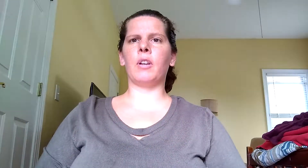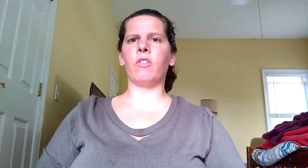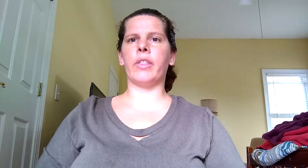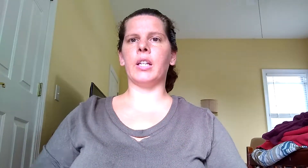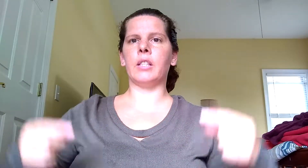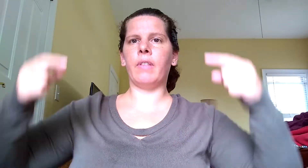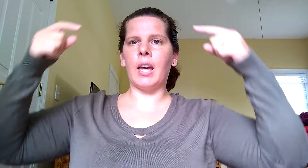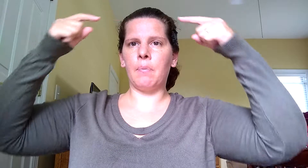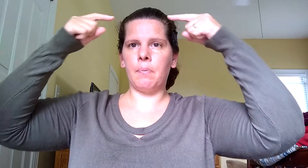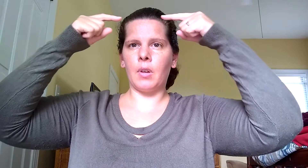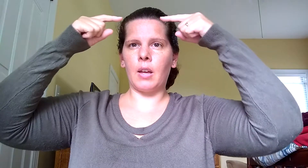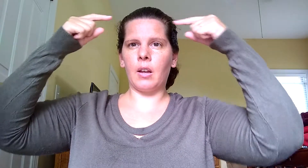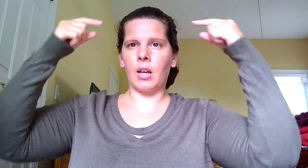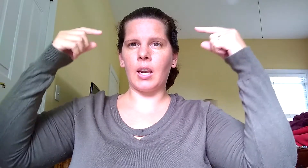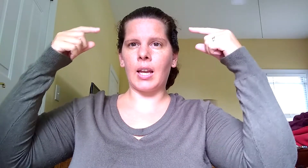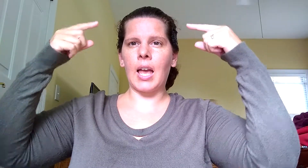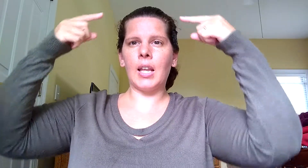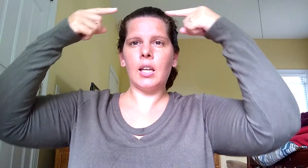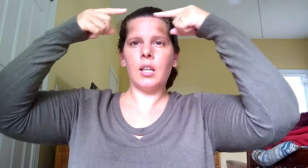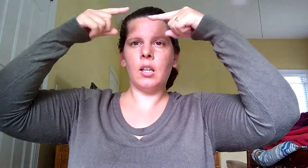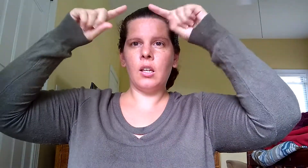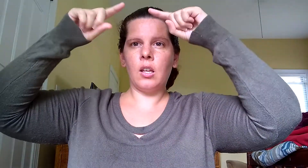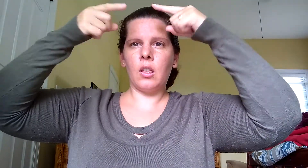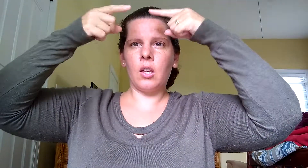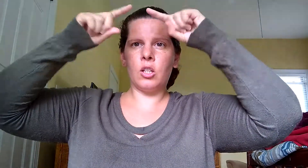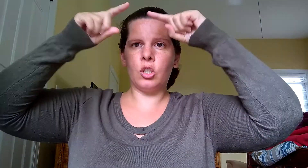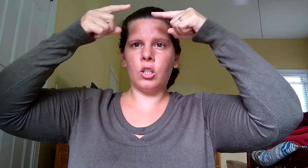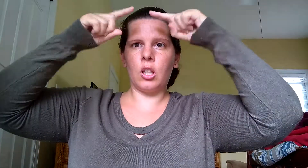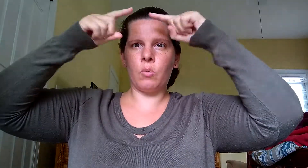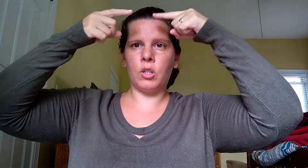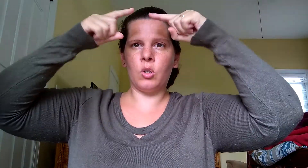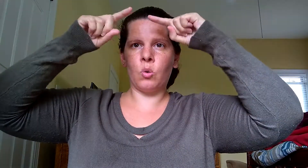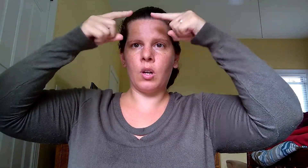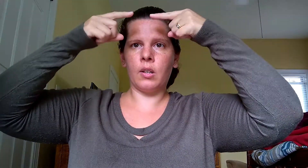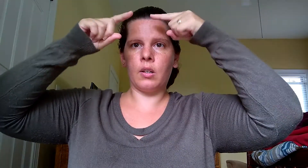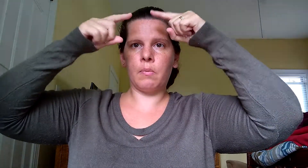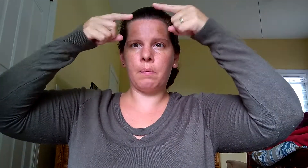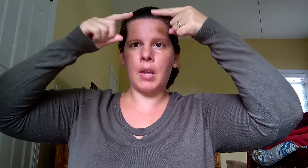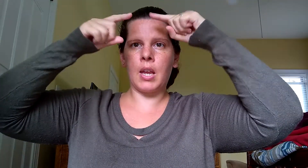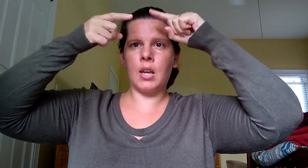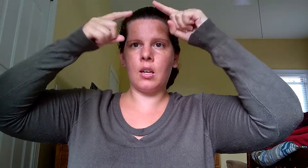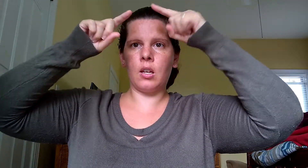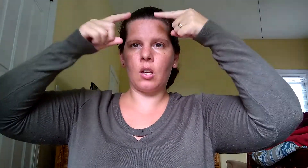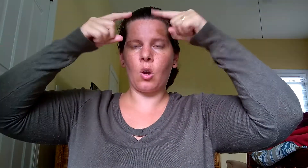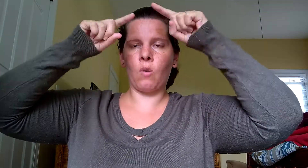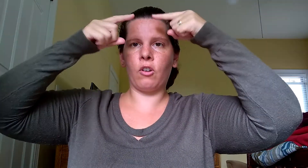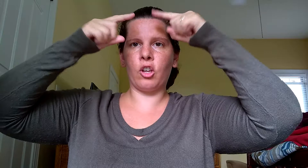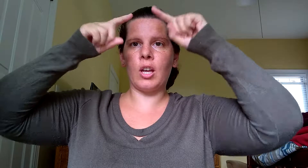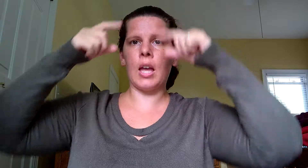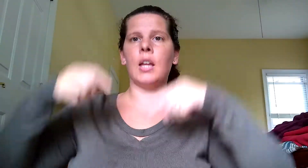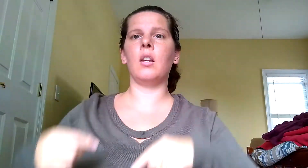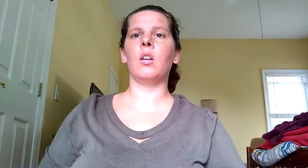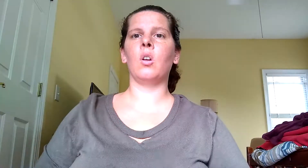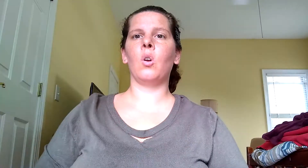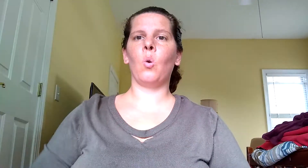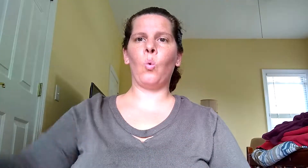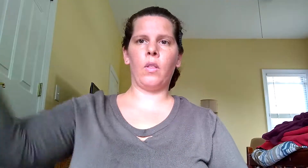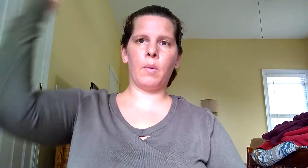different things. If they had like a headache, they would do pain over their head, or they might